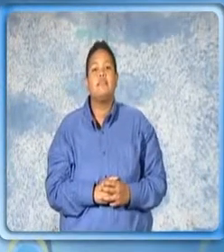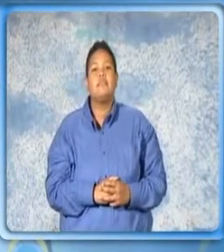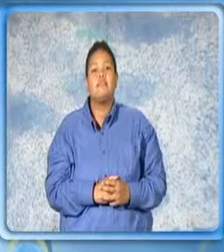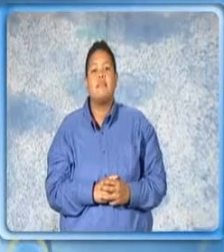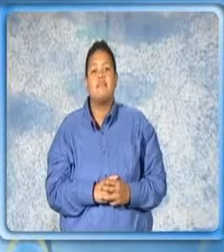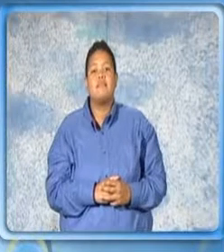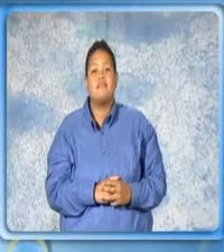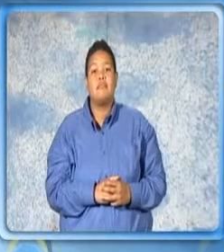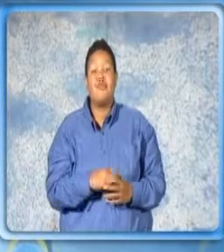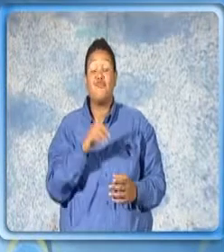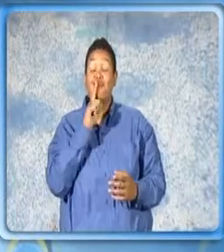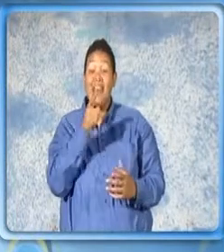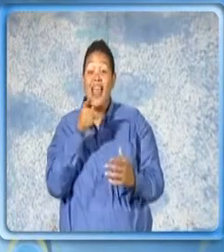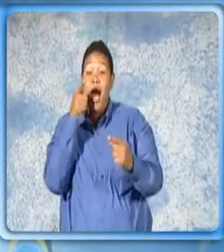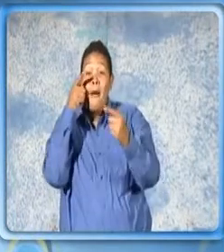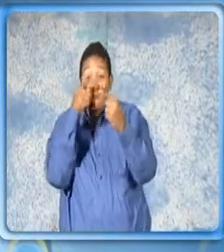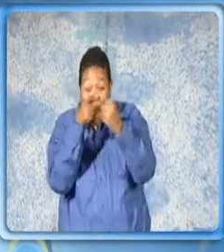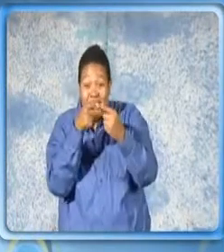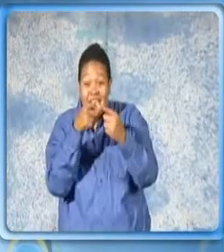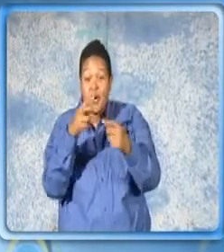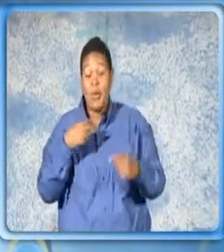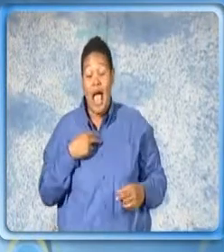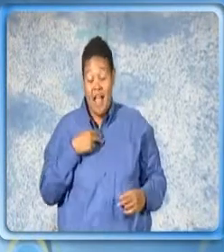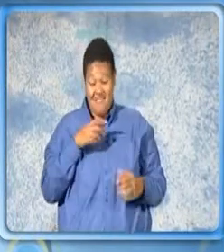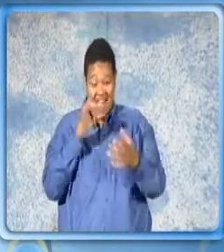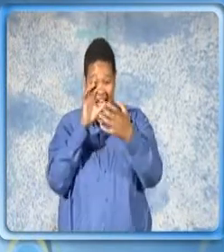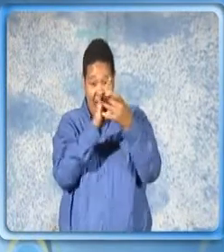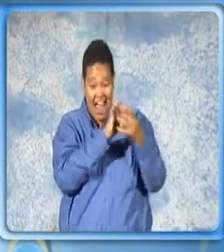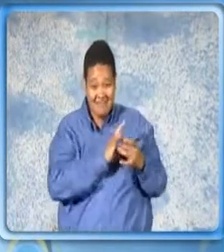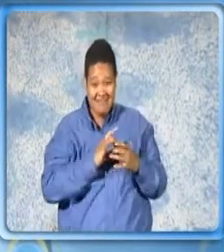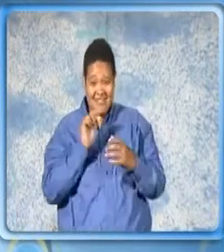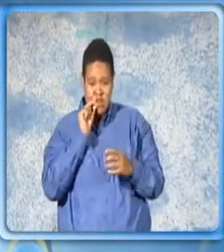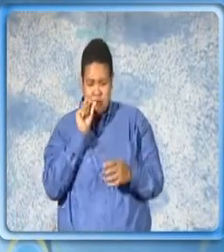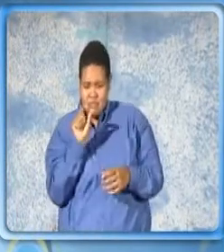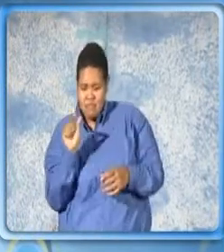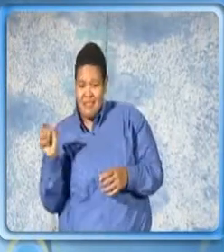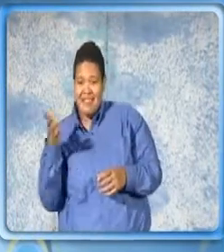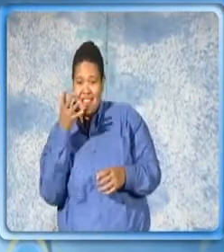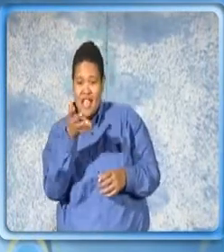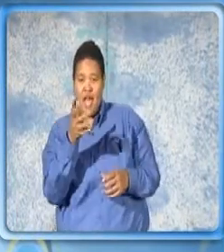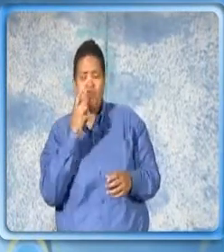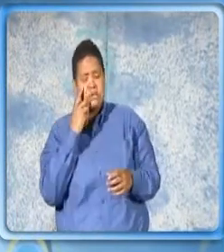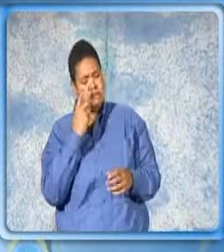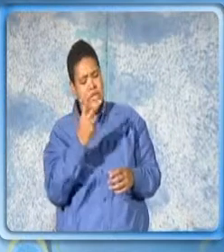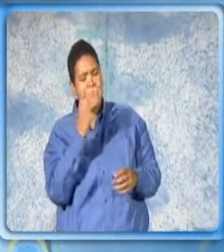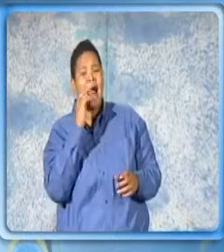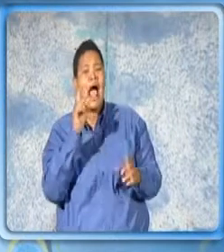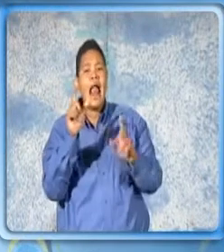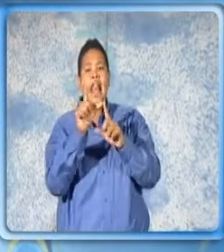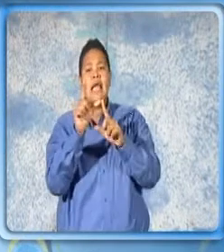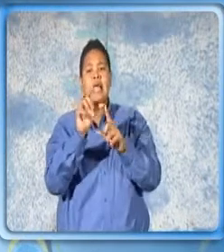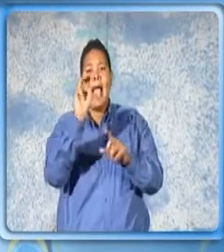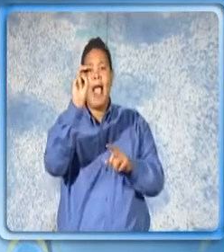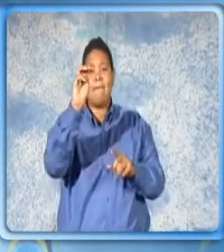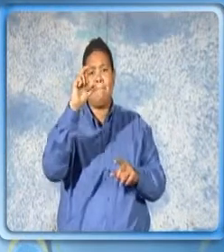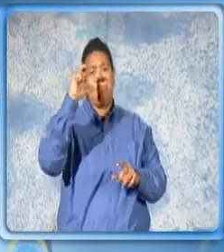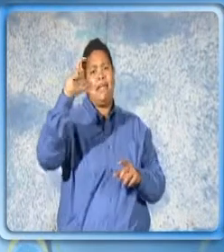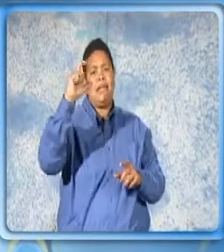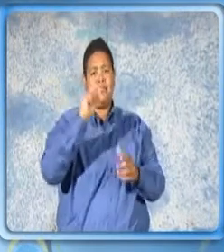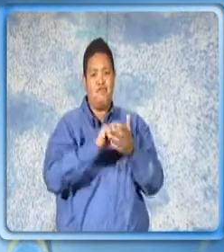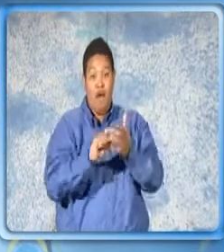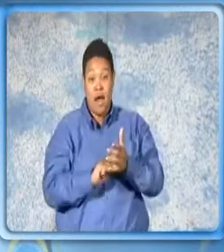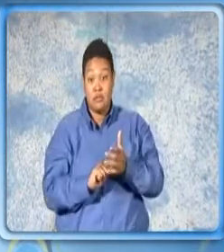It is a point, so it has coordinates, and it is usually denoted by the capital letter M.